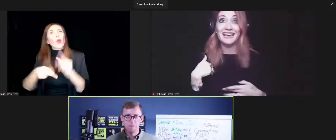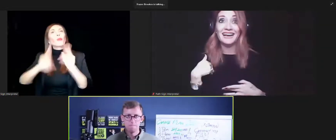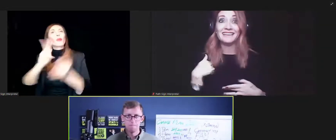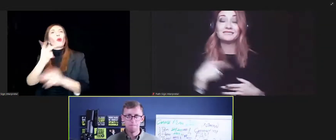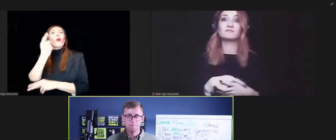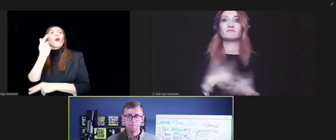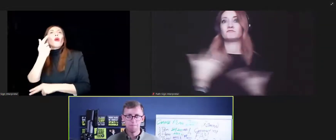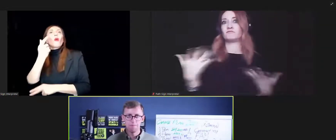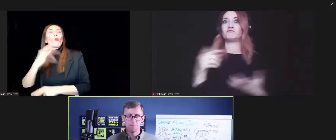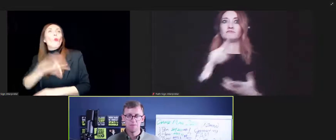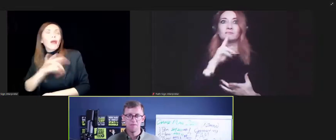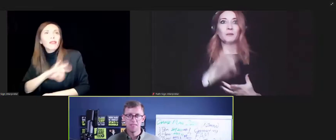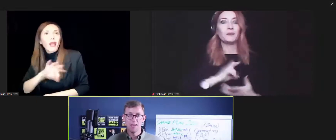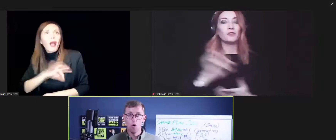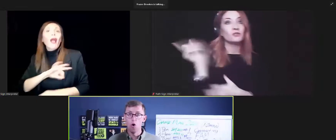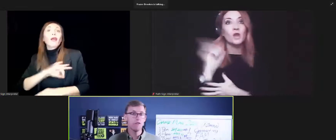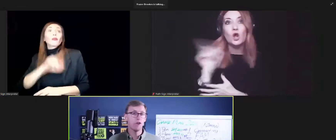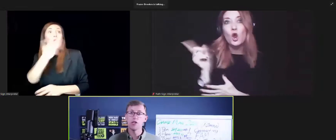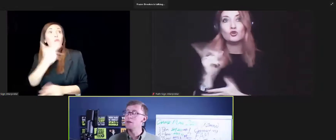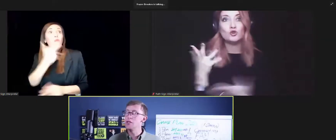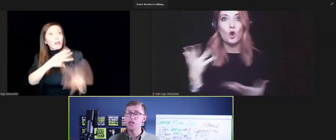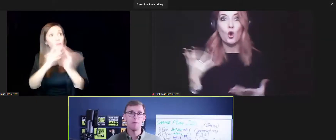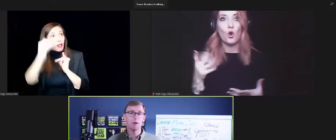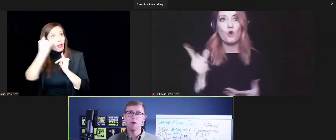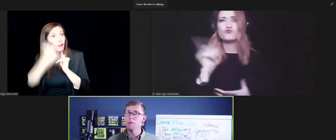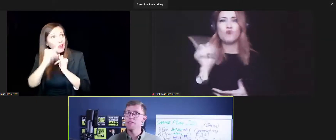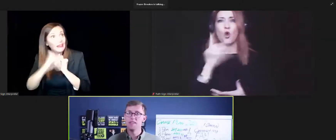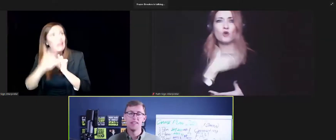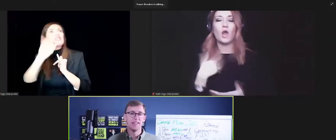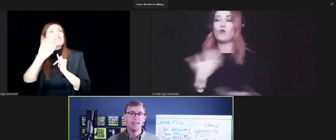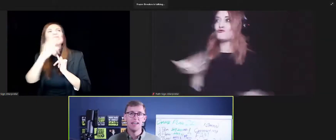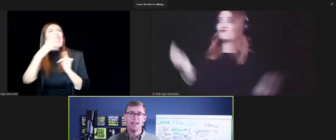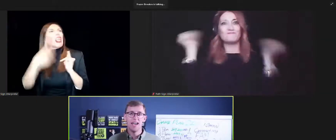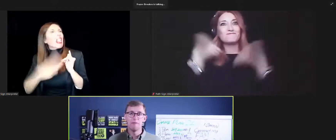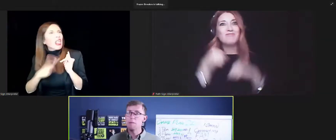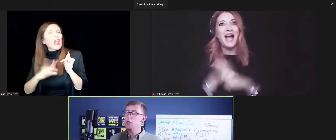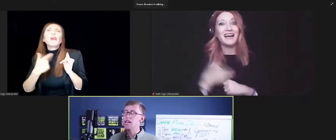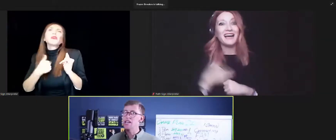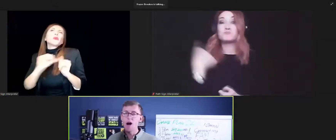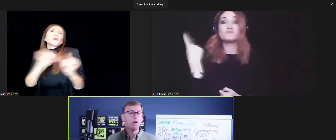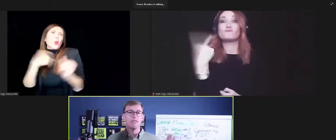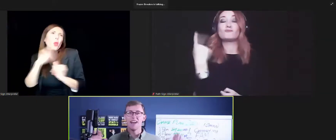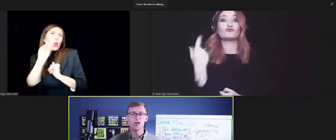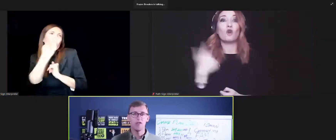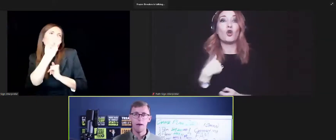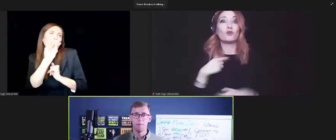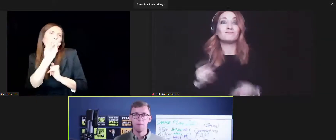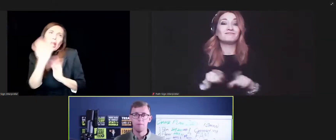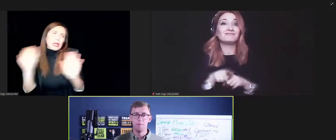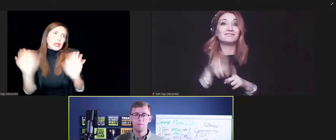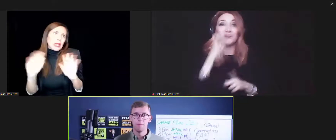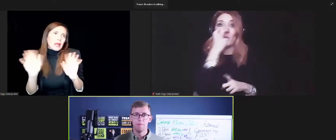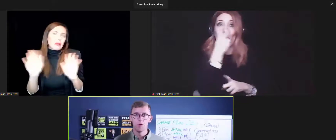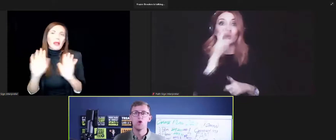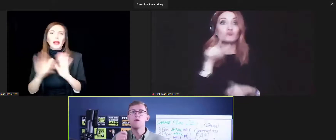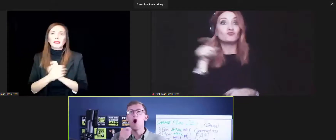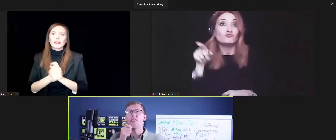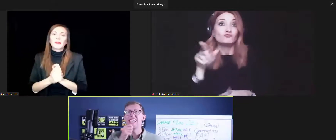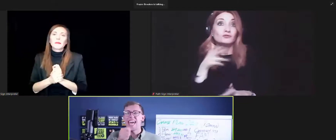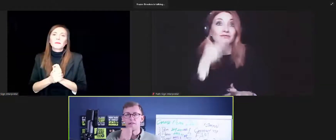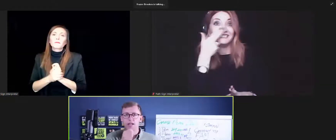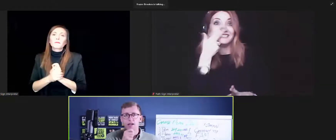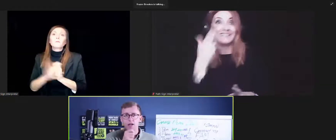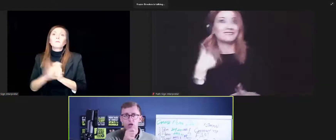ask. All you've got to do is see if people are open. If people say no, that's on them. You've got